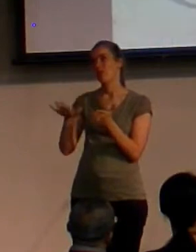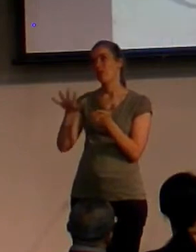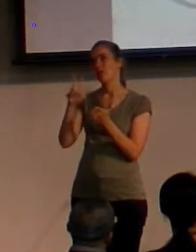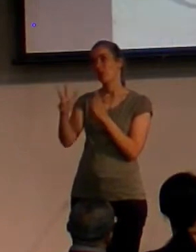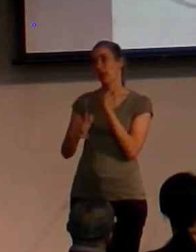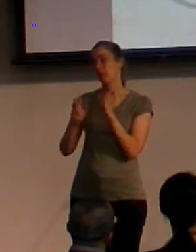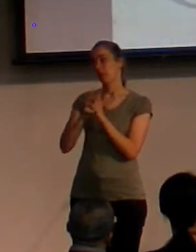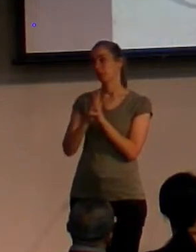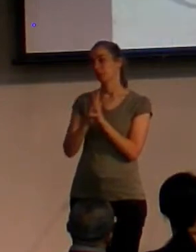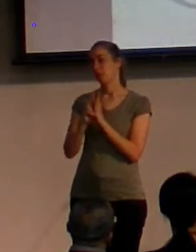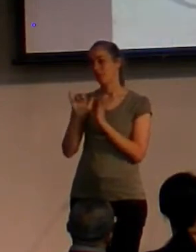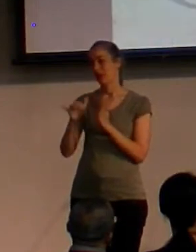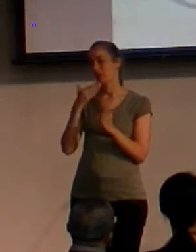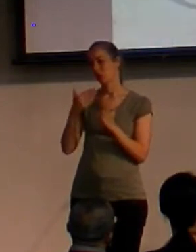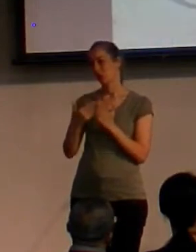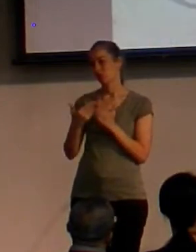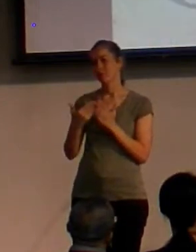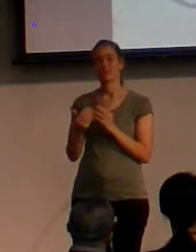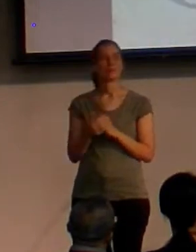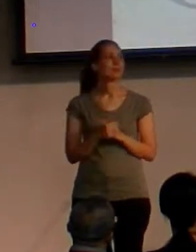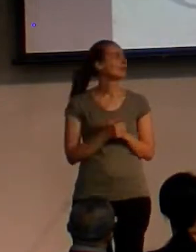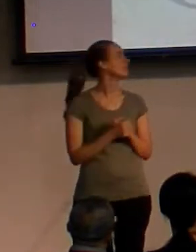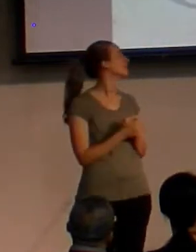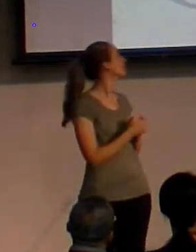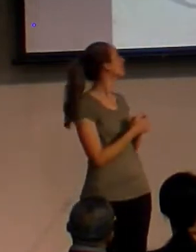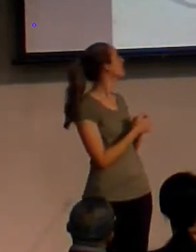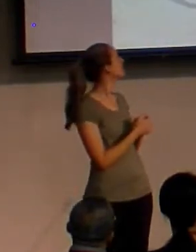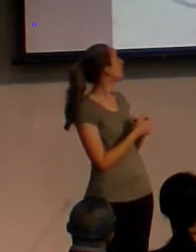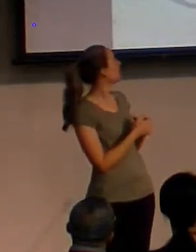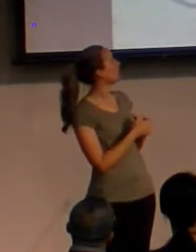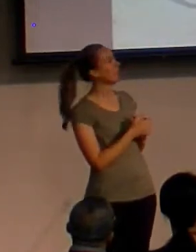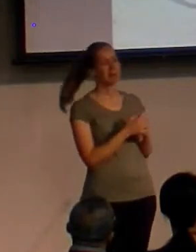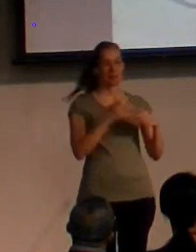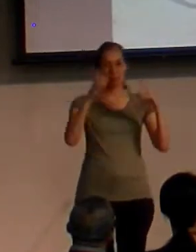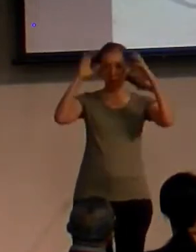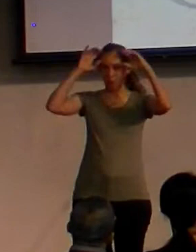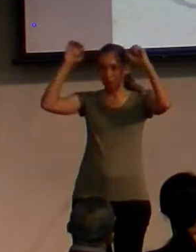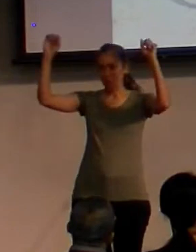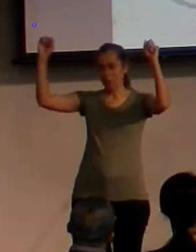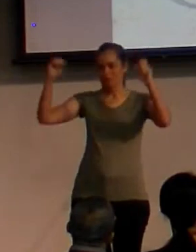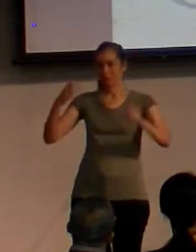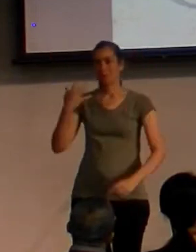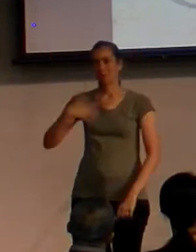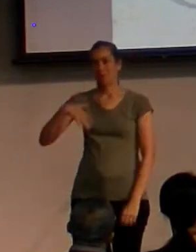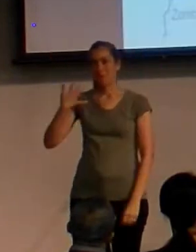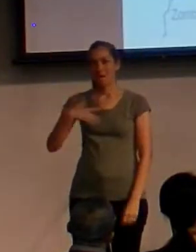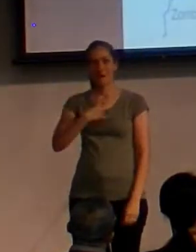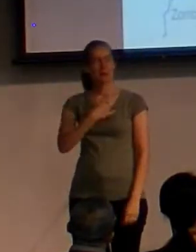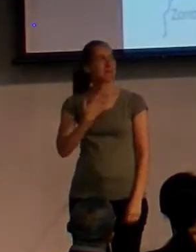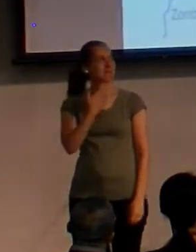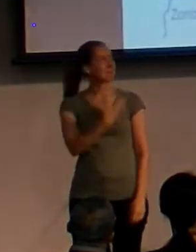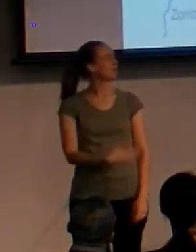well. Hey, like them horns. There's some pretty good horns right there.